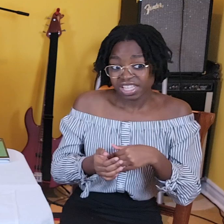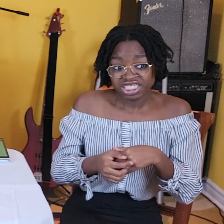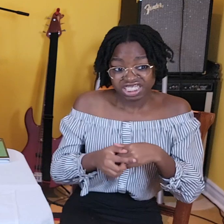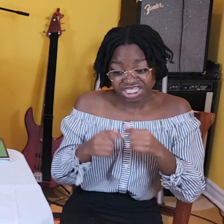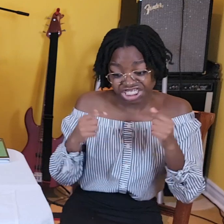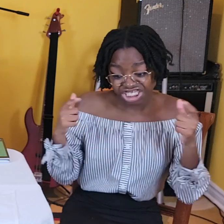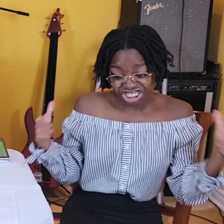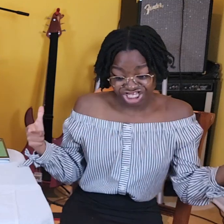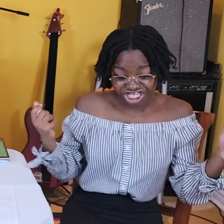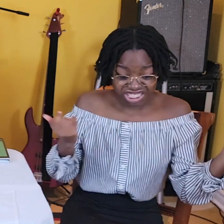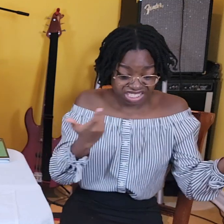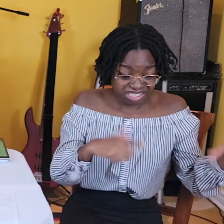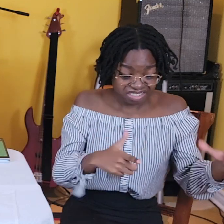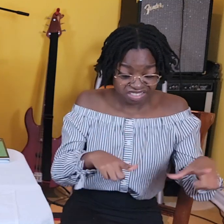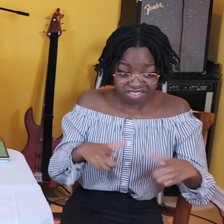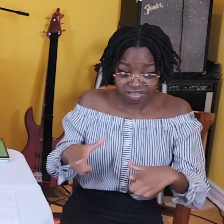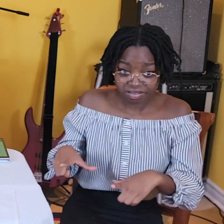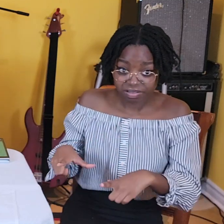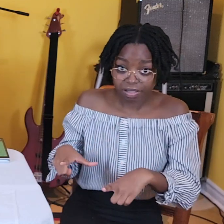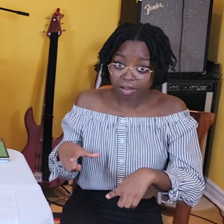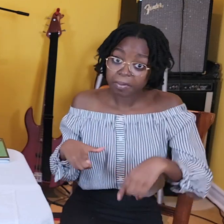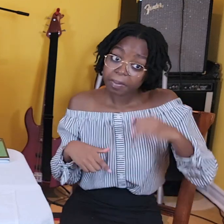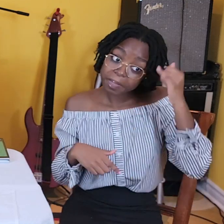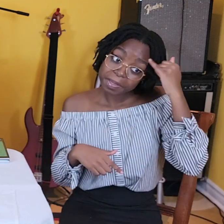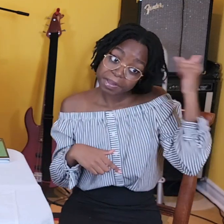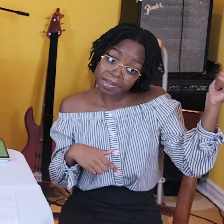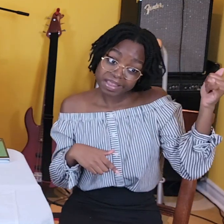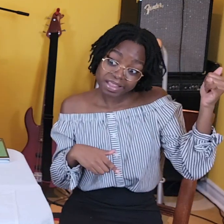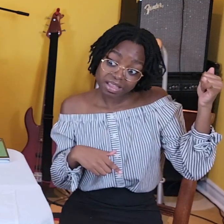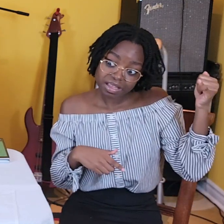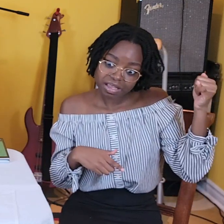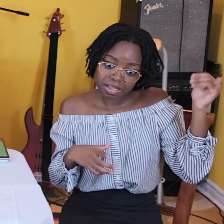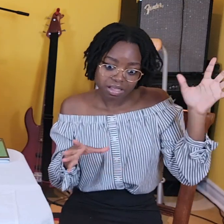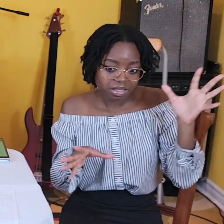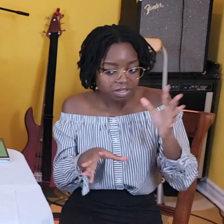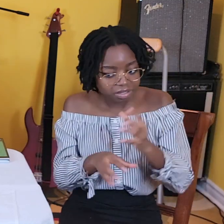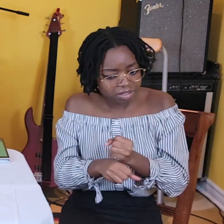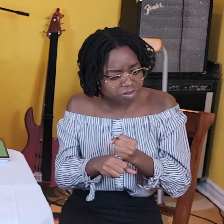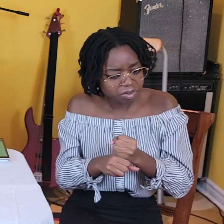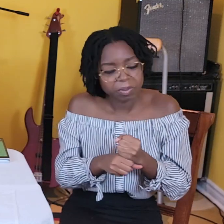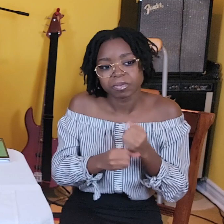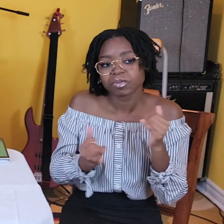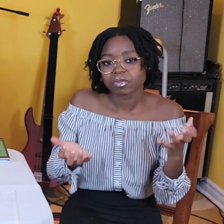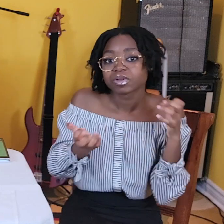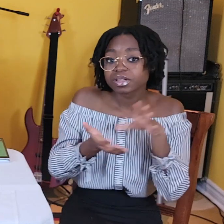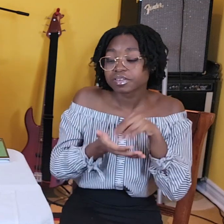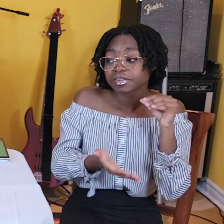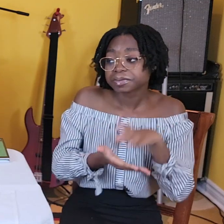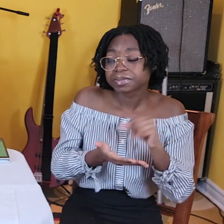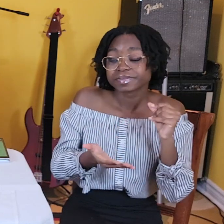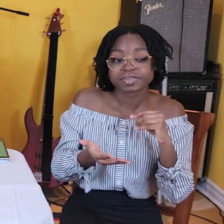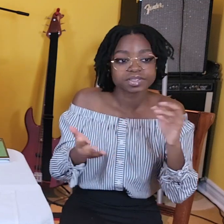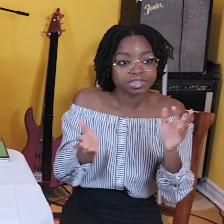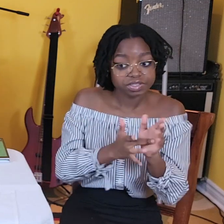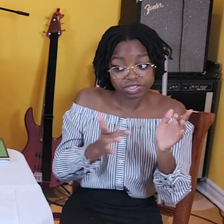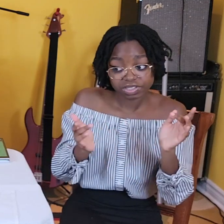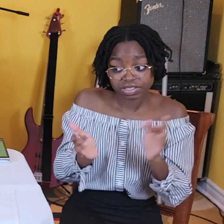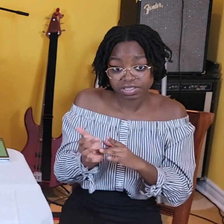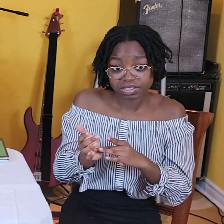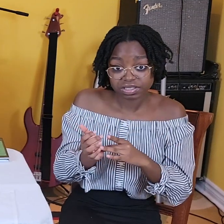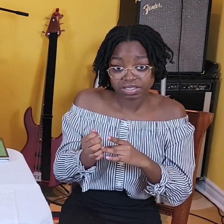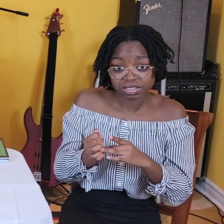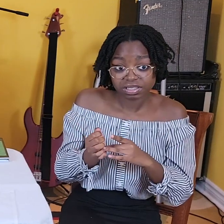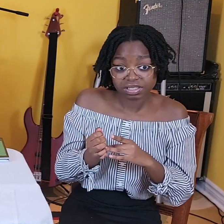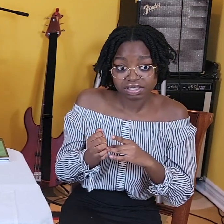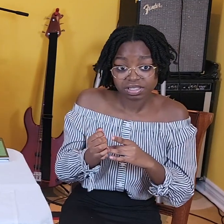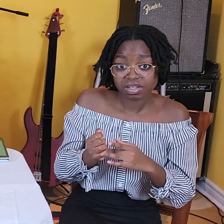But the gist of it is that, and what we want to learn is that Jesus addressed Judas